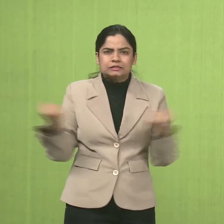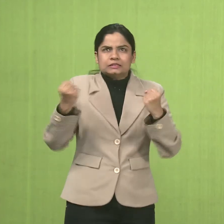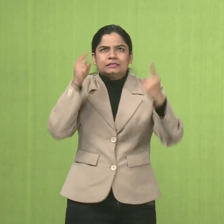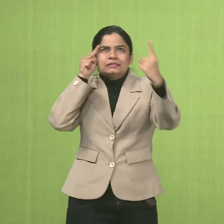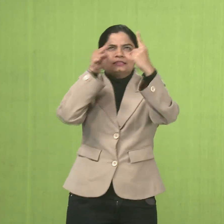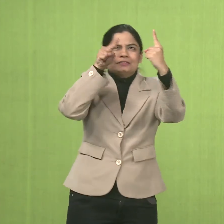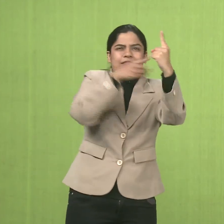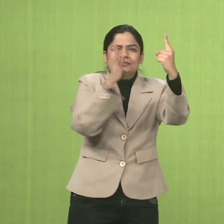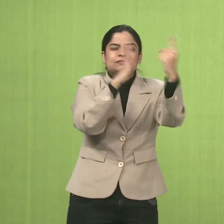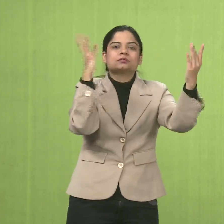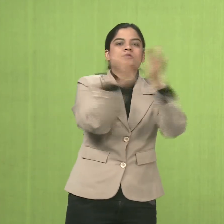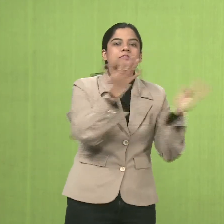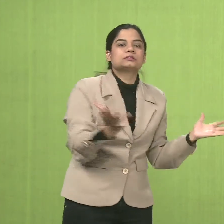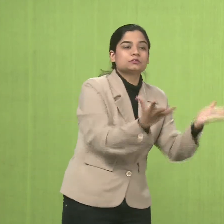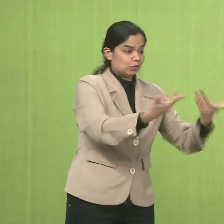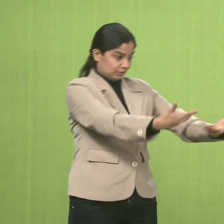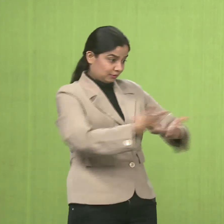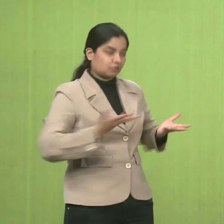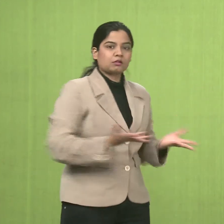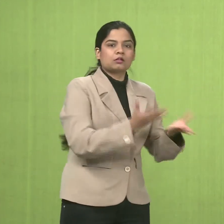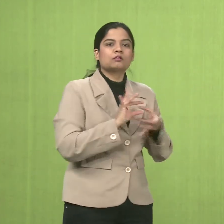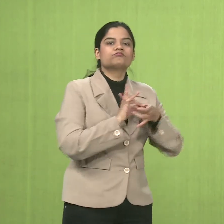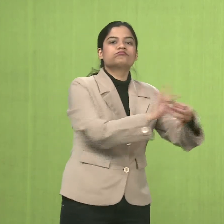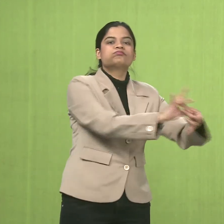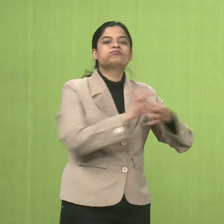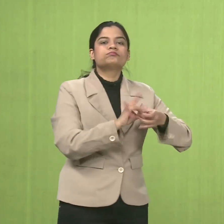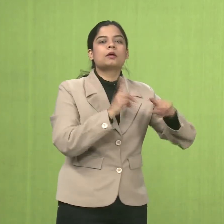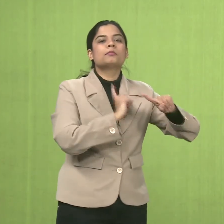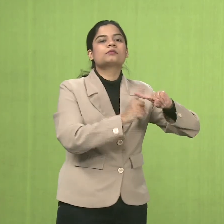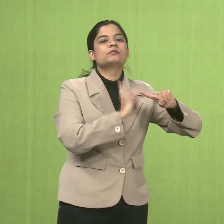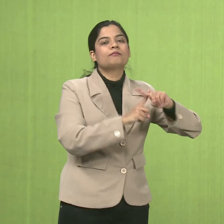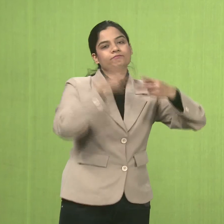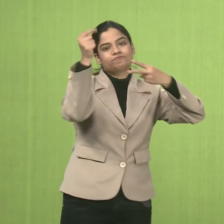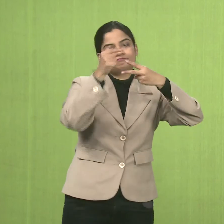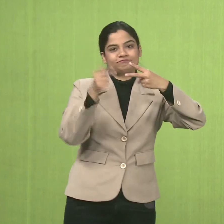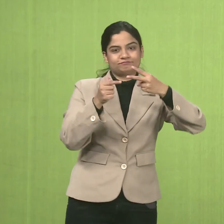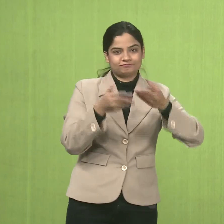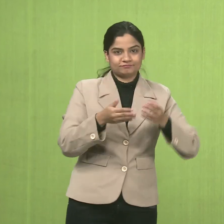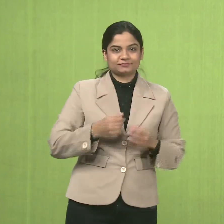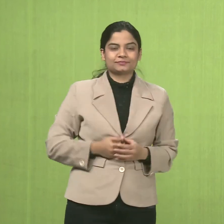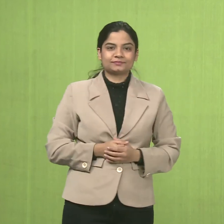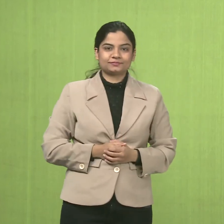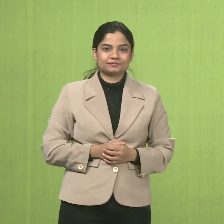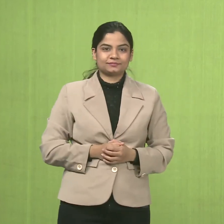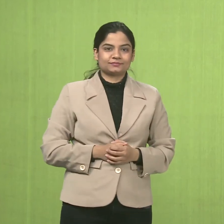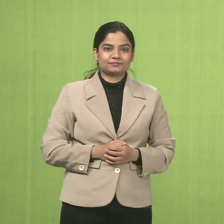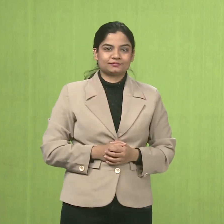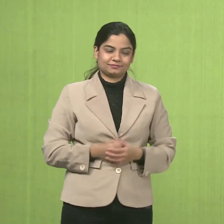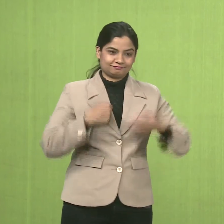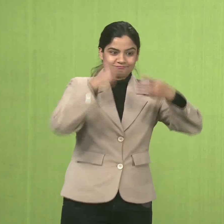skills and attain the goals. So encouraging each other. So these are two positive influences.